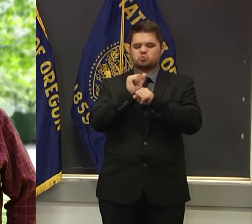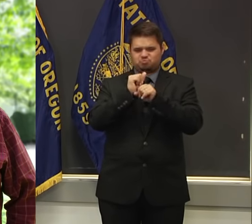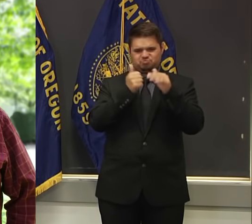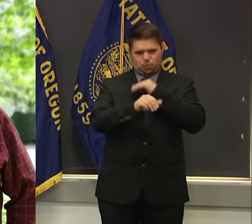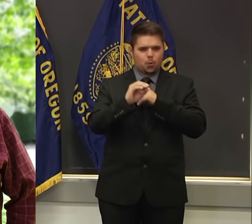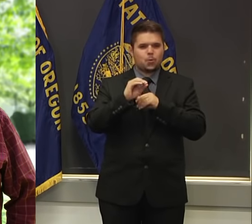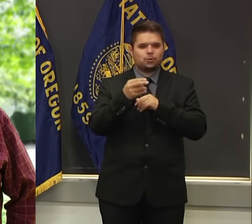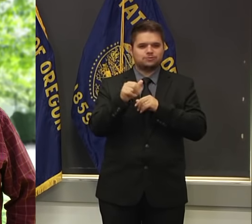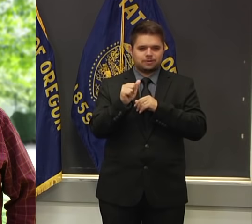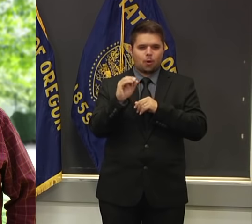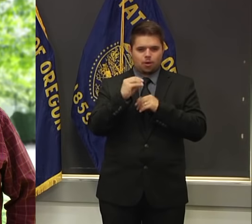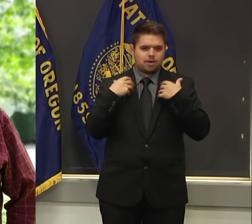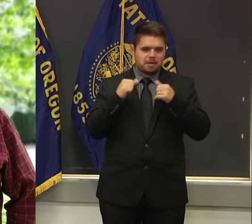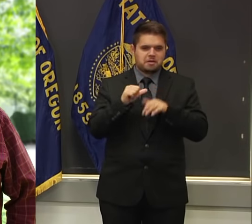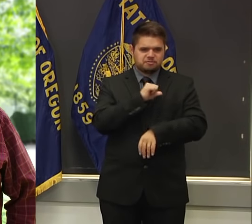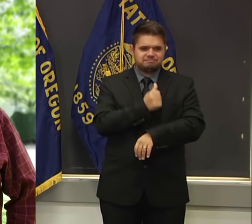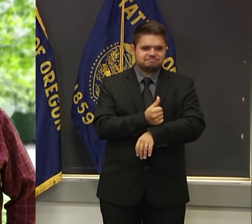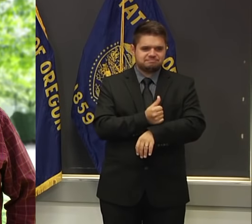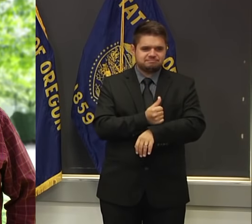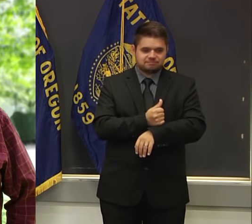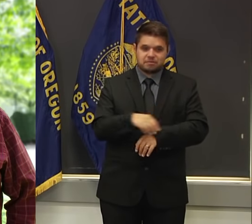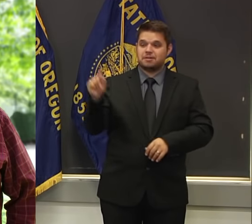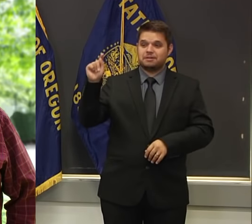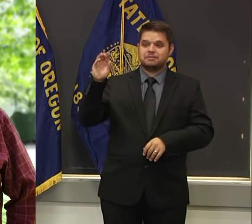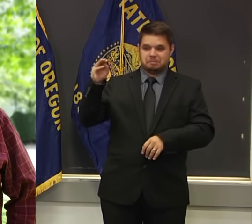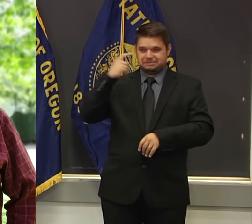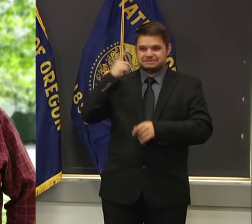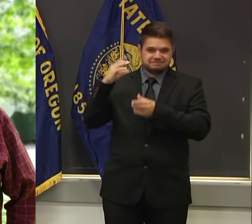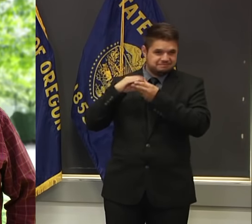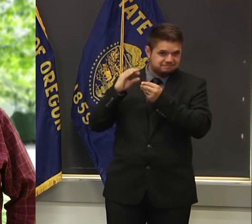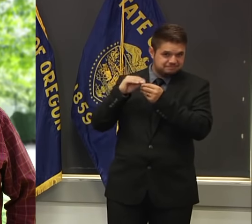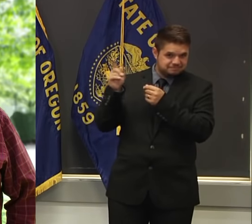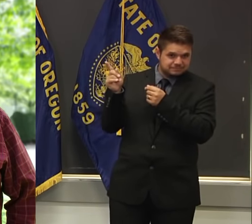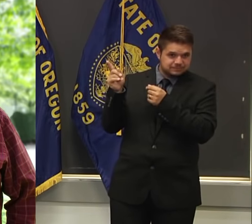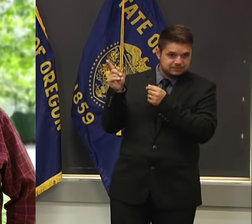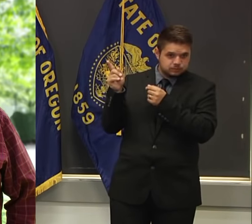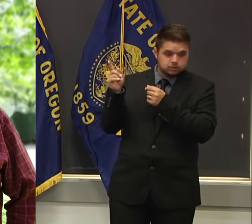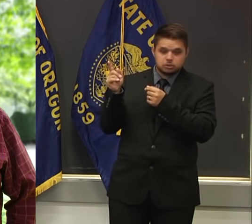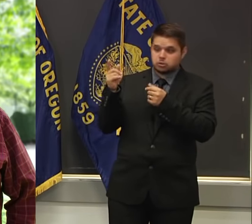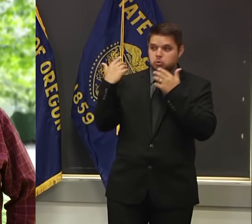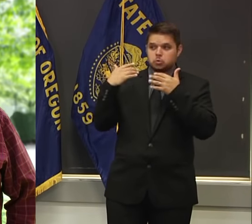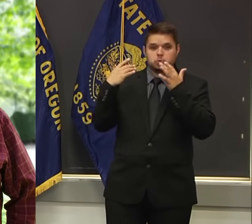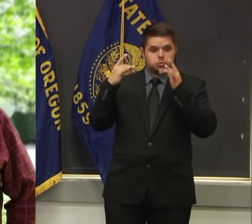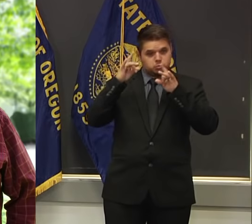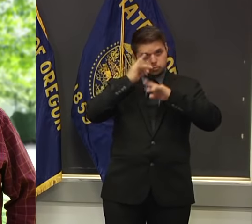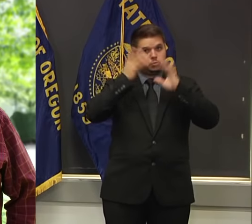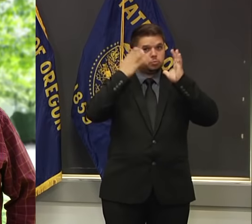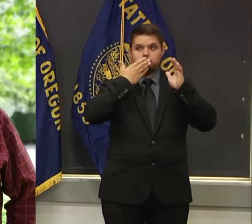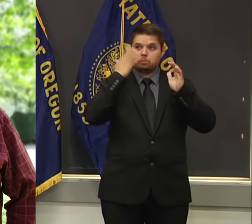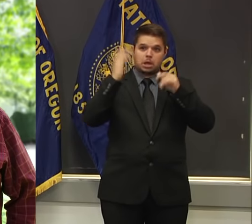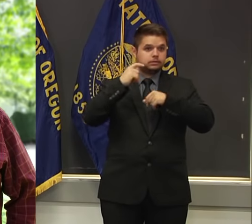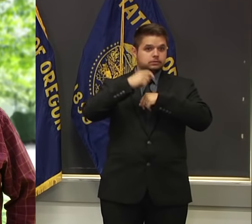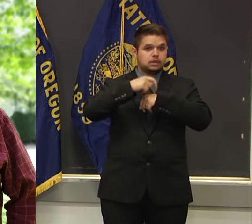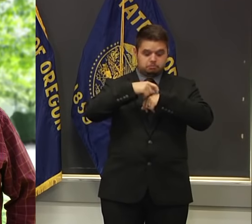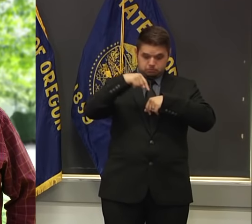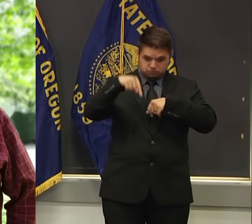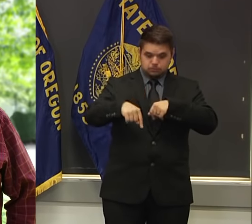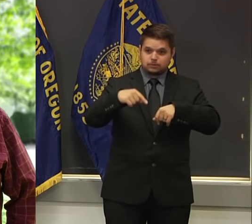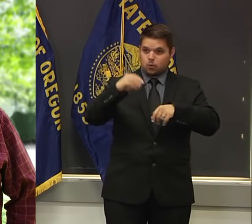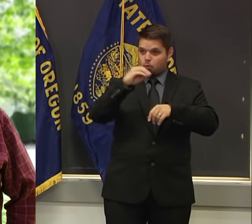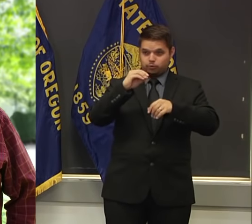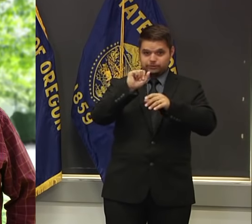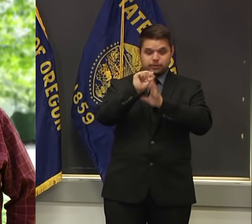as Tom noted, this really has been an exceptional time, at least from a historical perspective. And in that